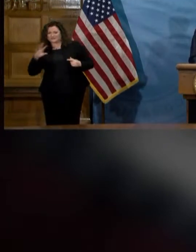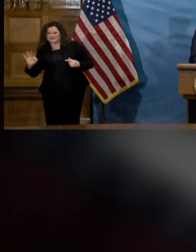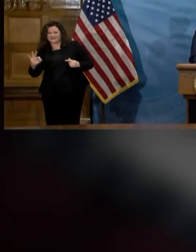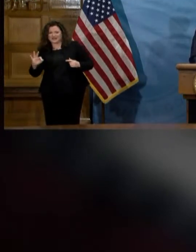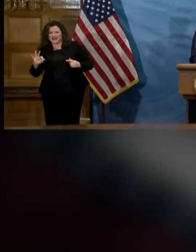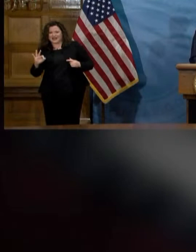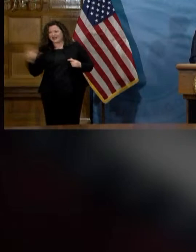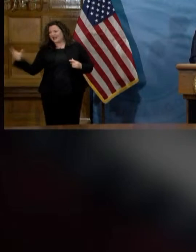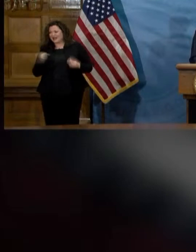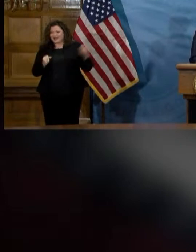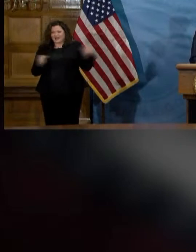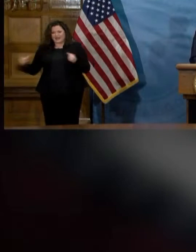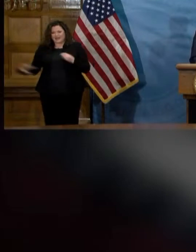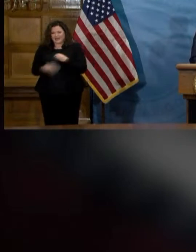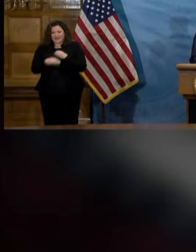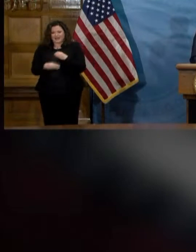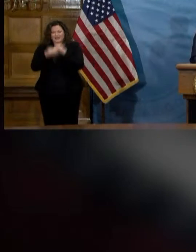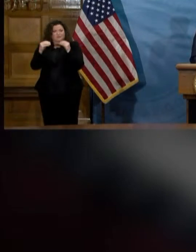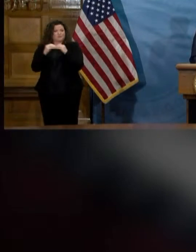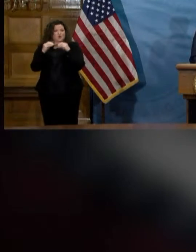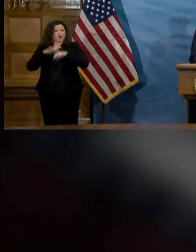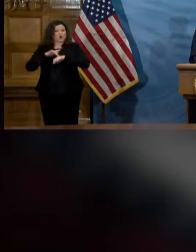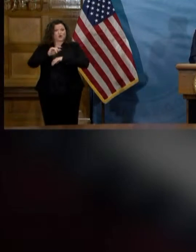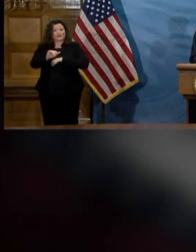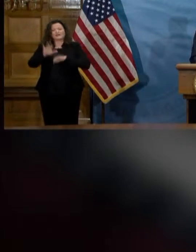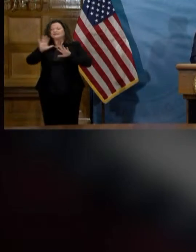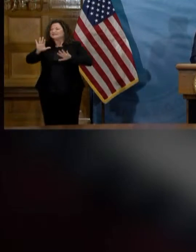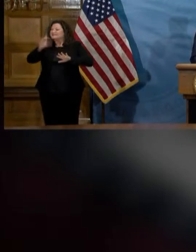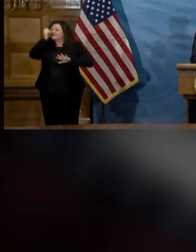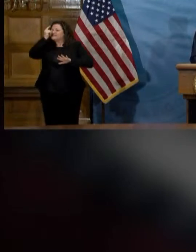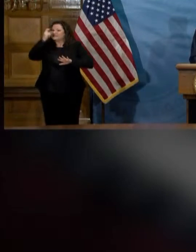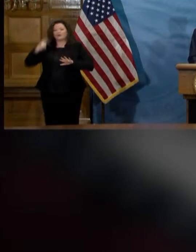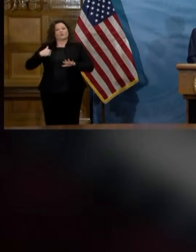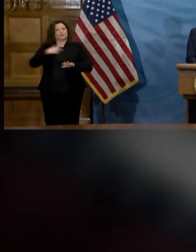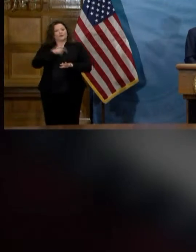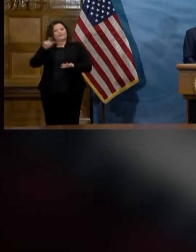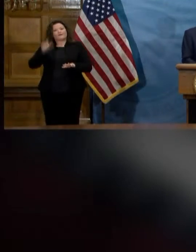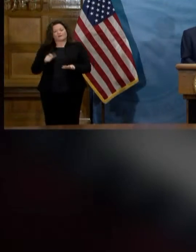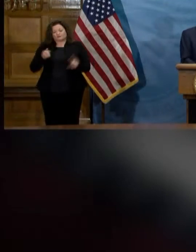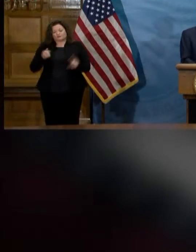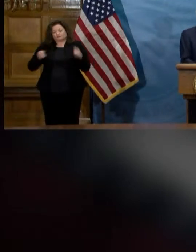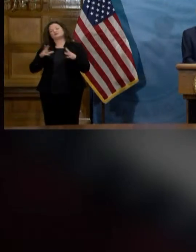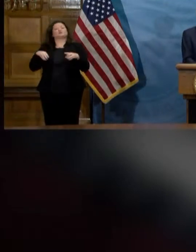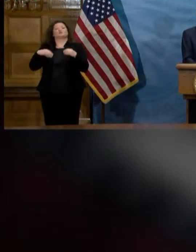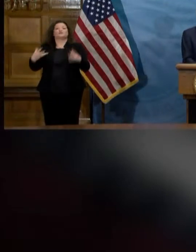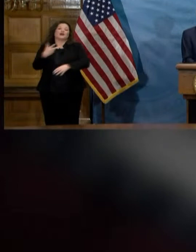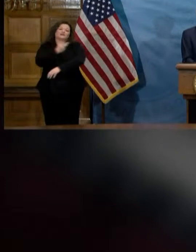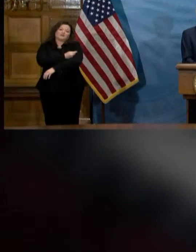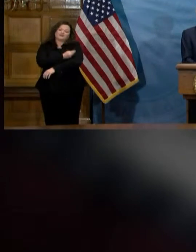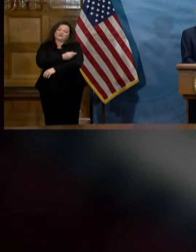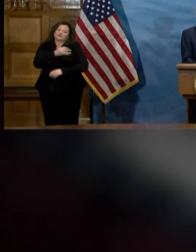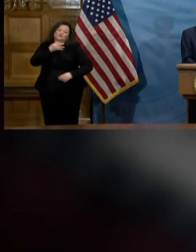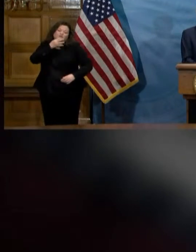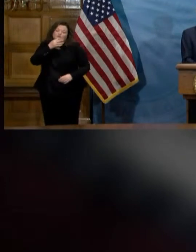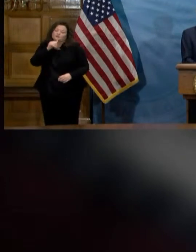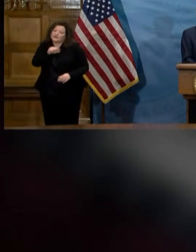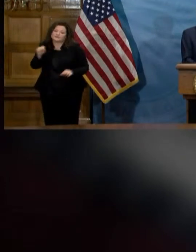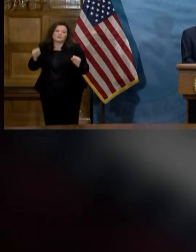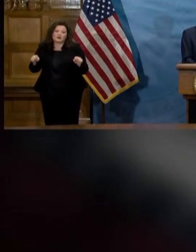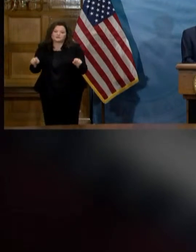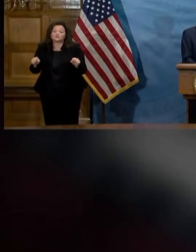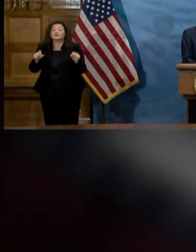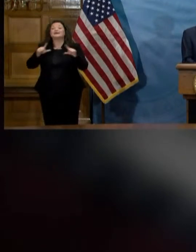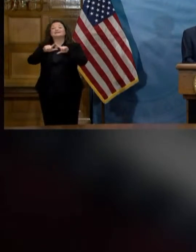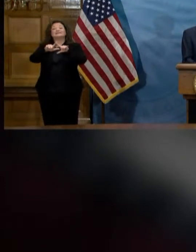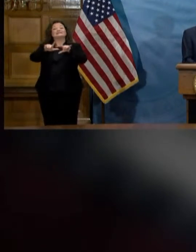and bring in other categories early on. We have to manage the process in a way that gets vaccinated possible, but also in a